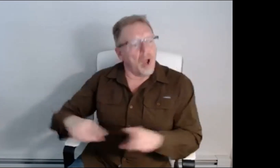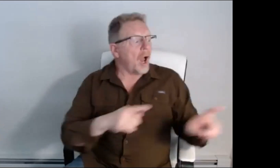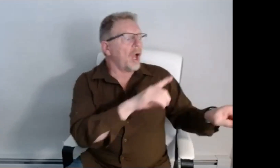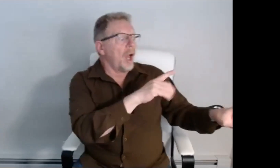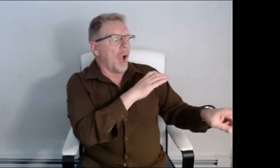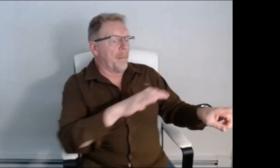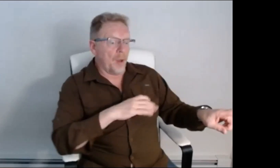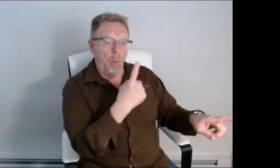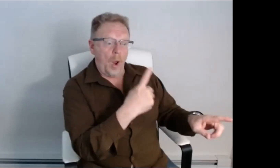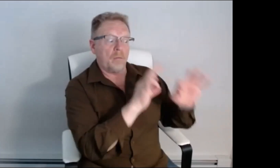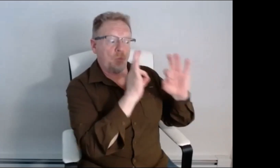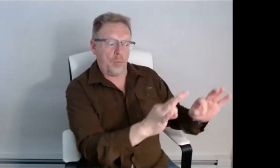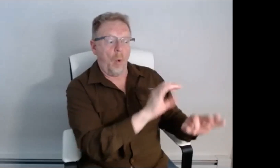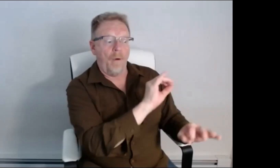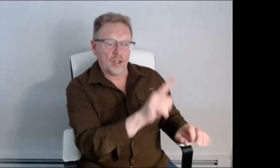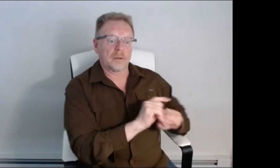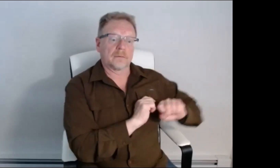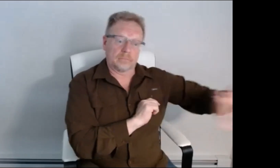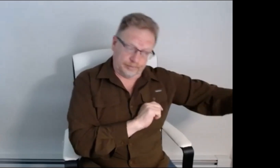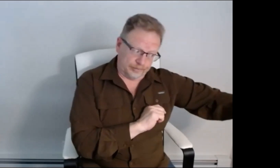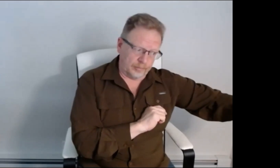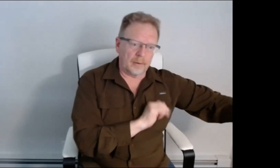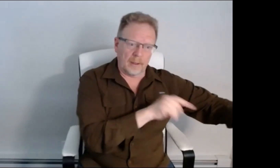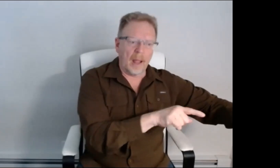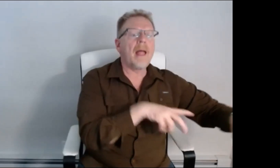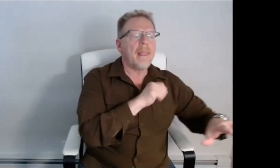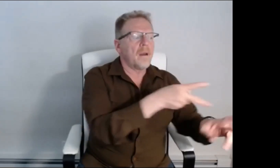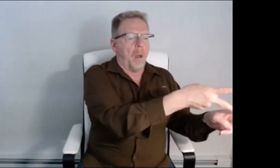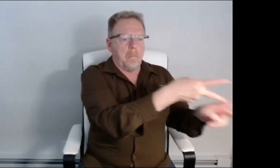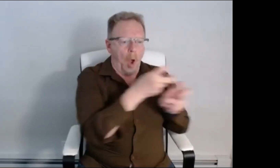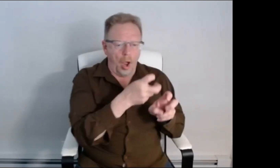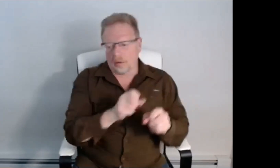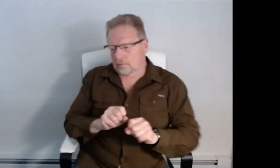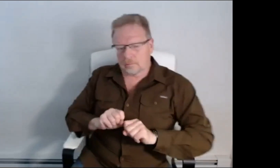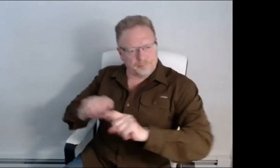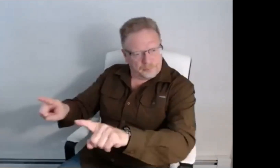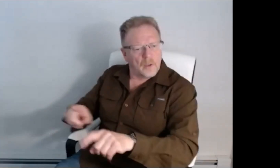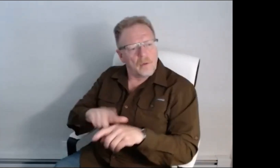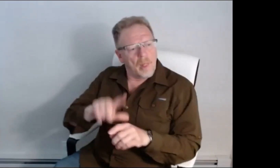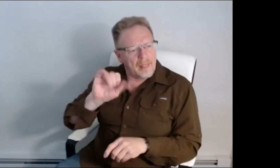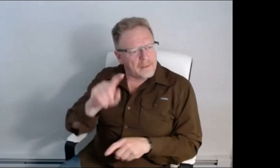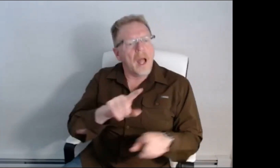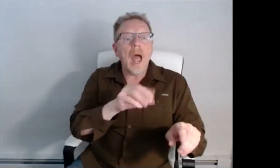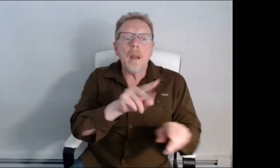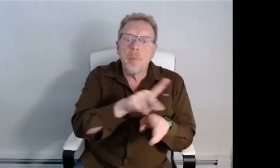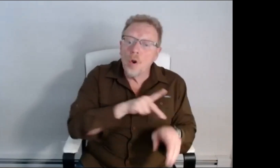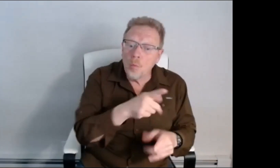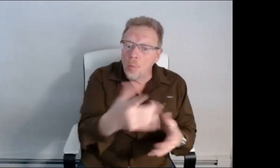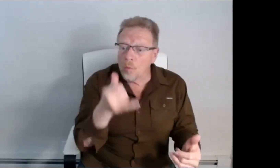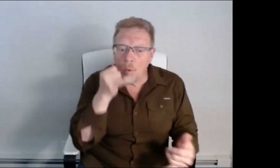official, that we could send out, and then for our personal contacts, you can make phone calls, or we have a letter. So